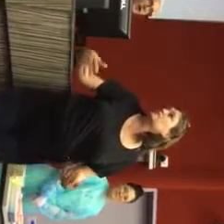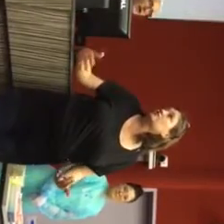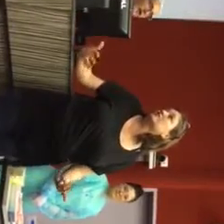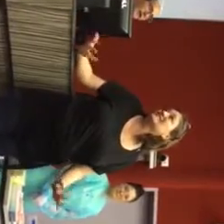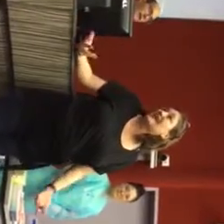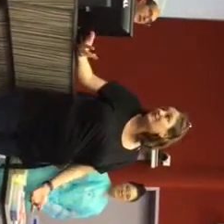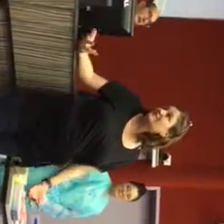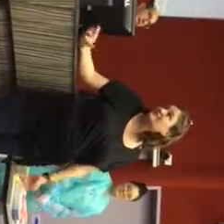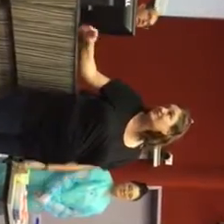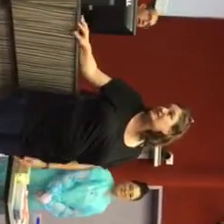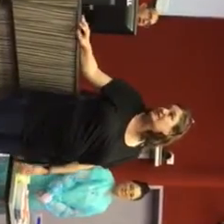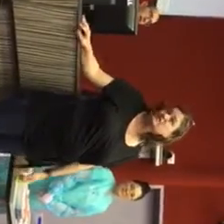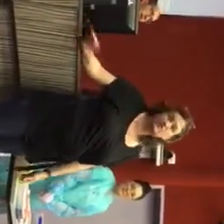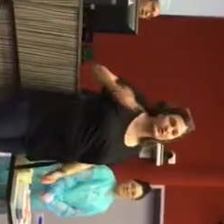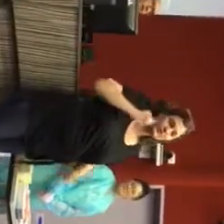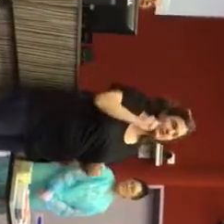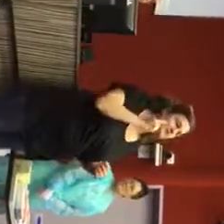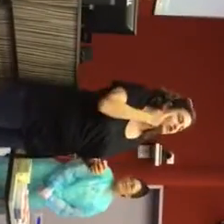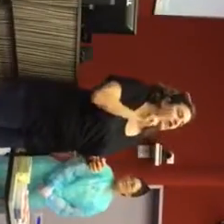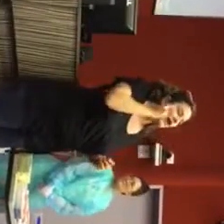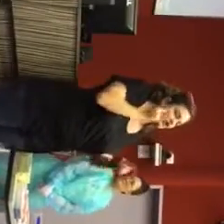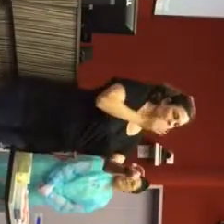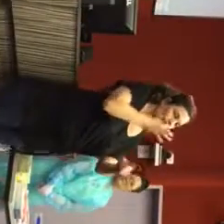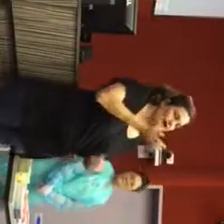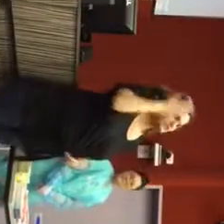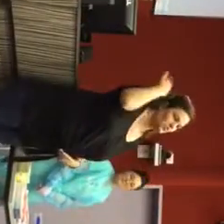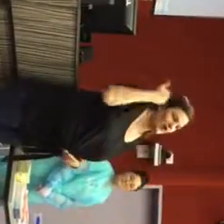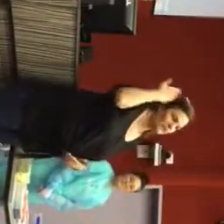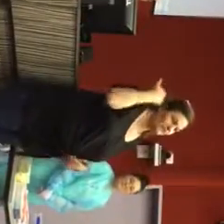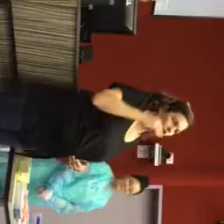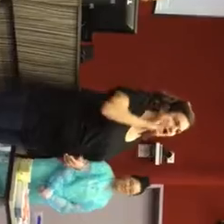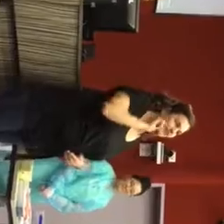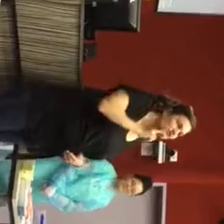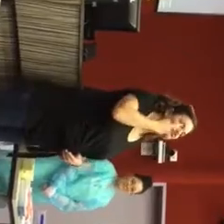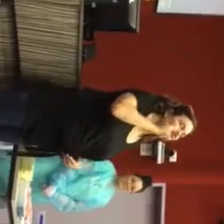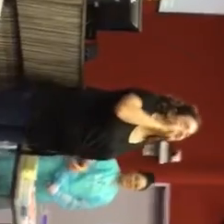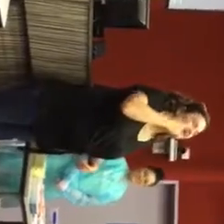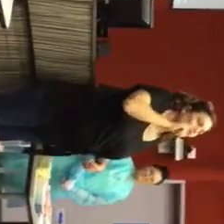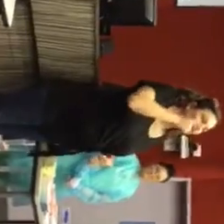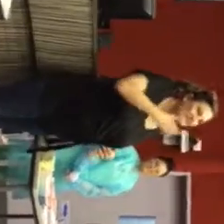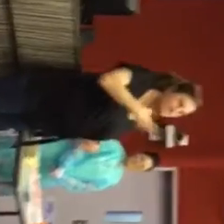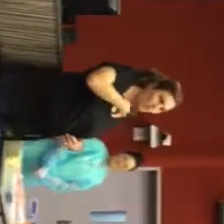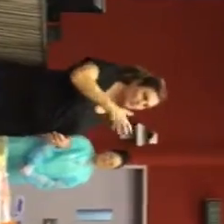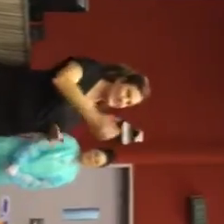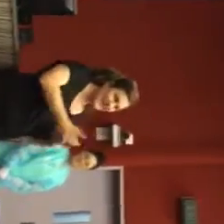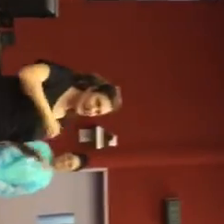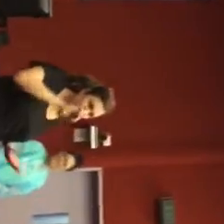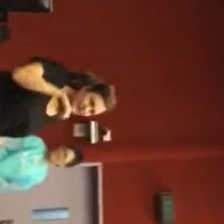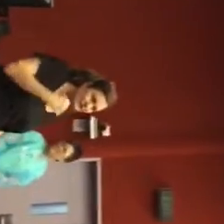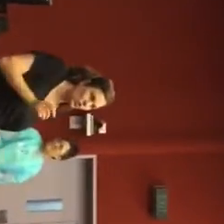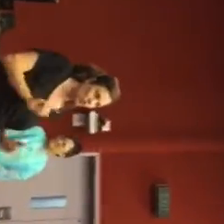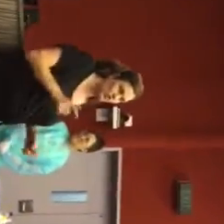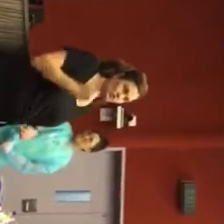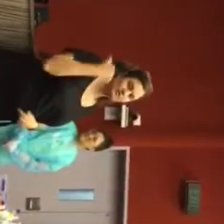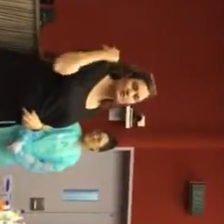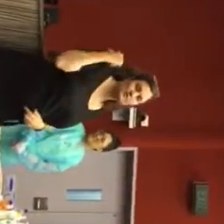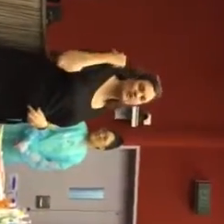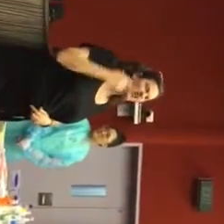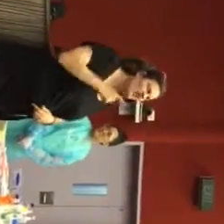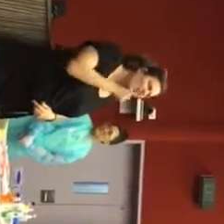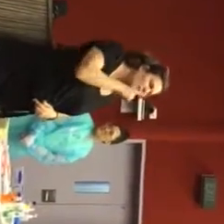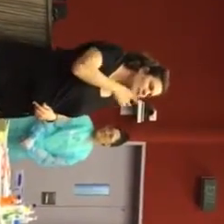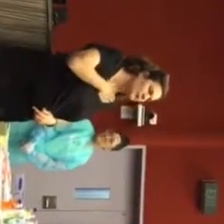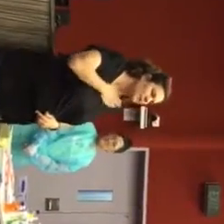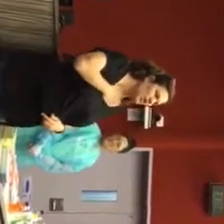Is it more safe? There is a little bit more favour in going into these teeth because in